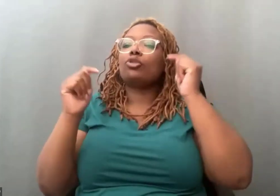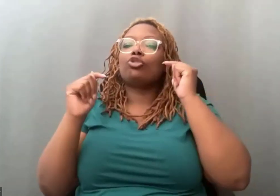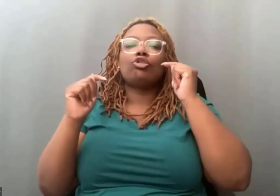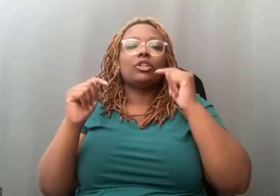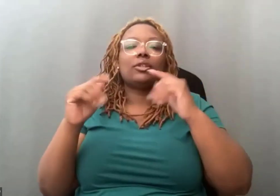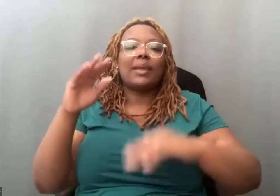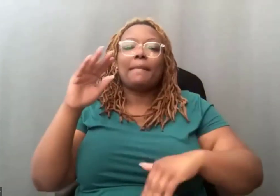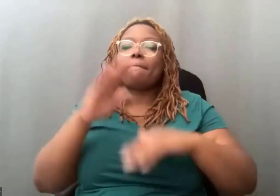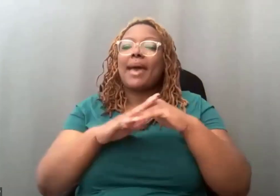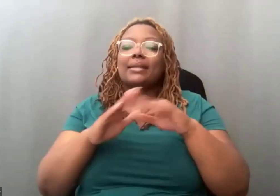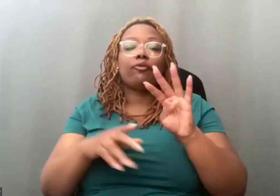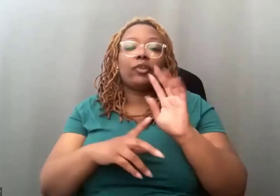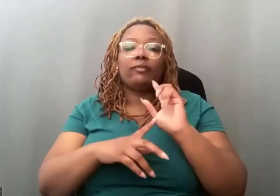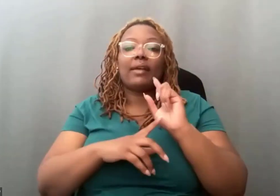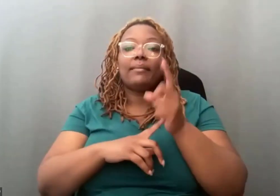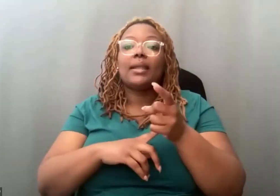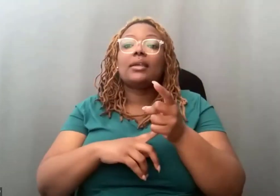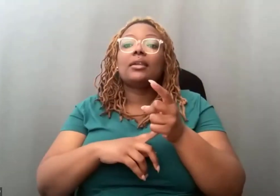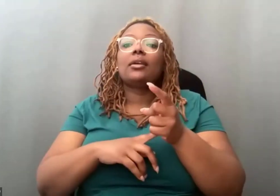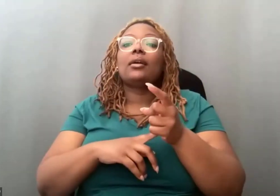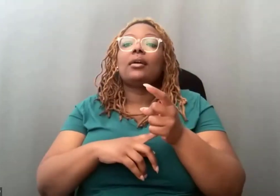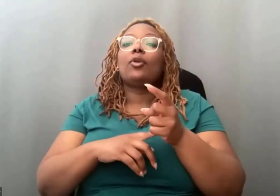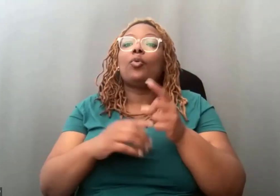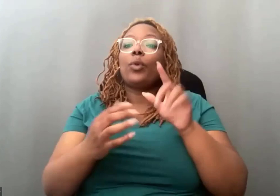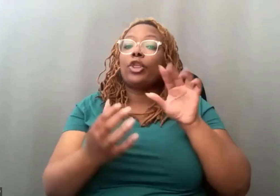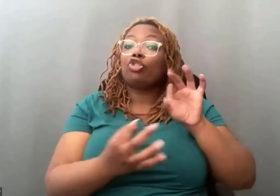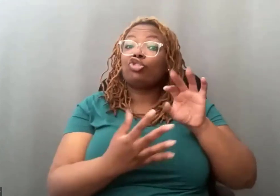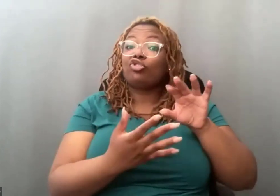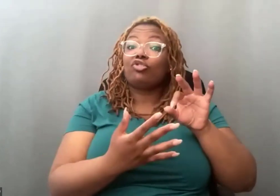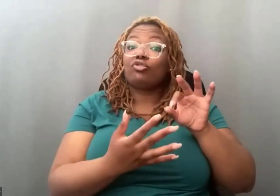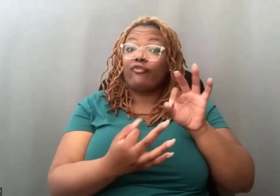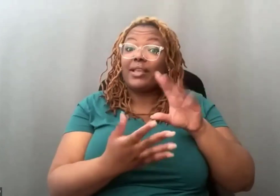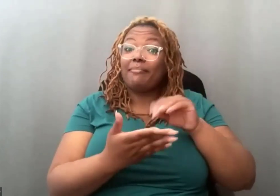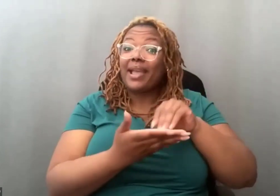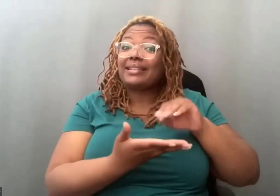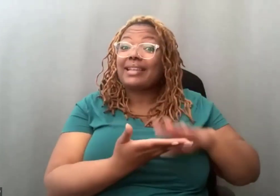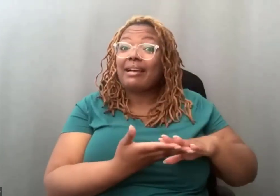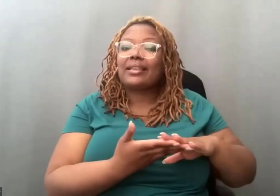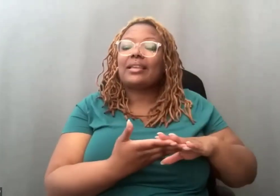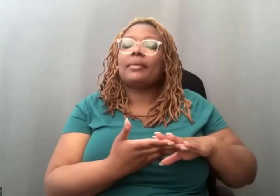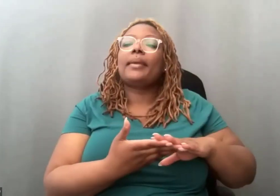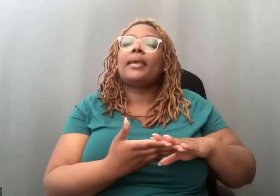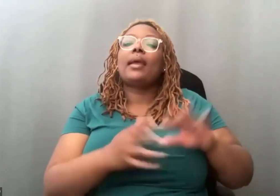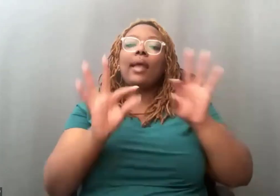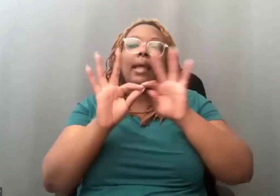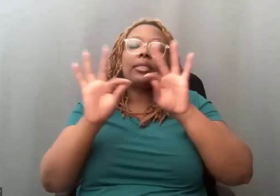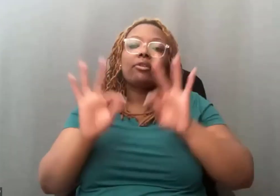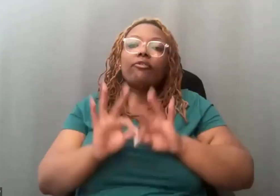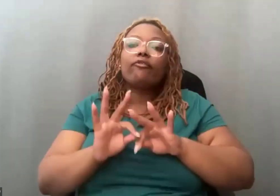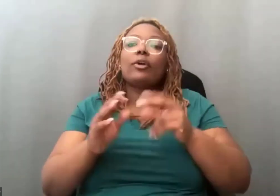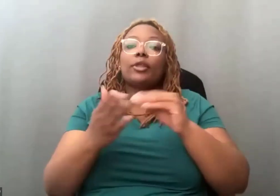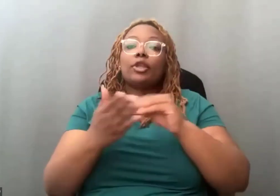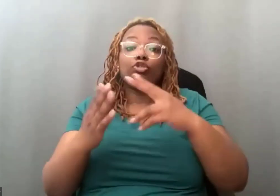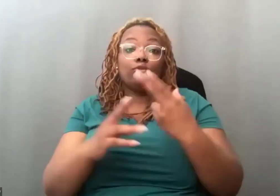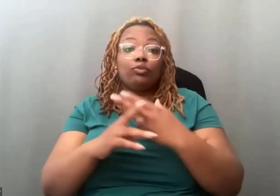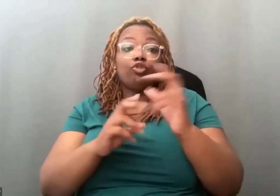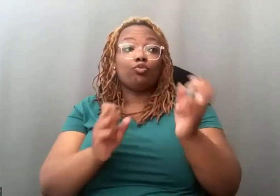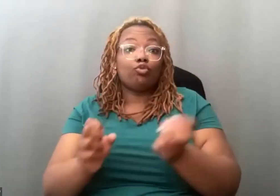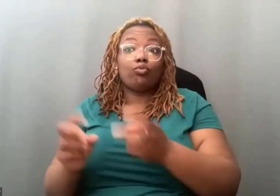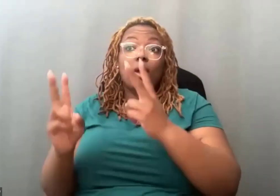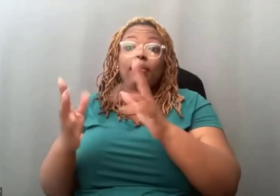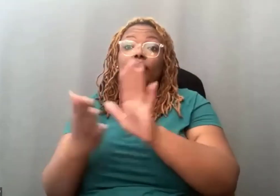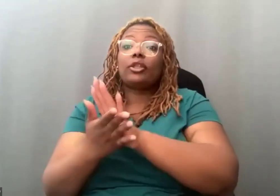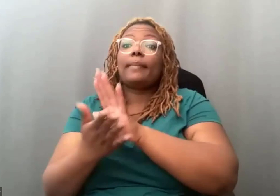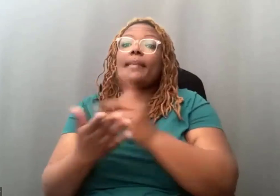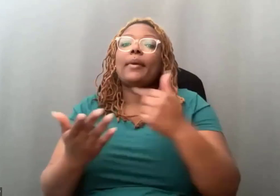maximum 45 minutes with an asynchronous feedback document, in the form that students use to upload their paper,